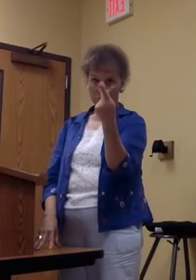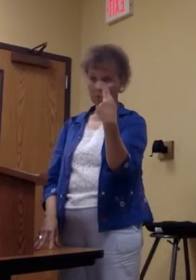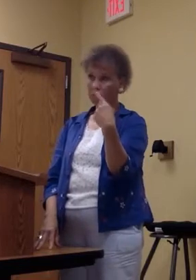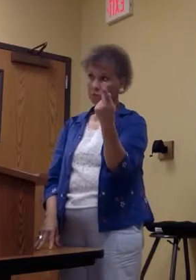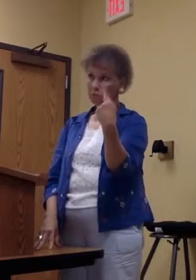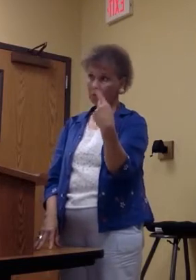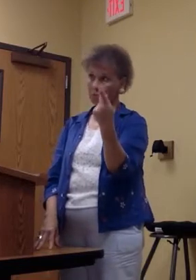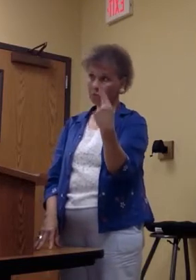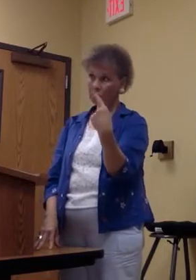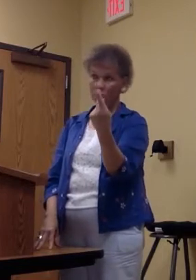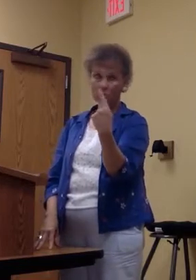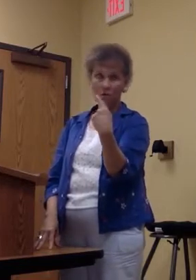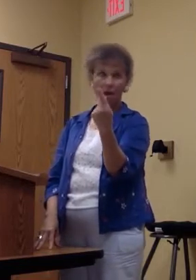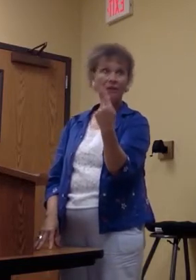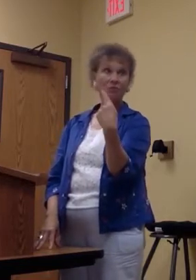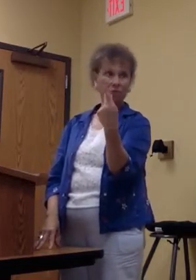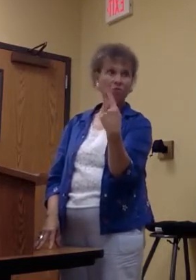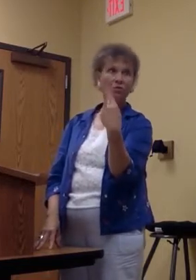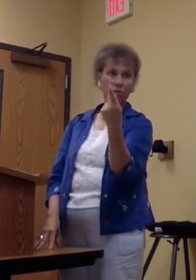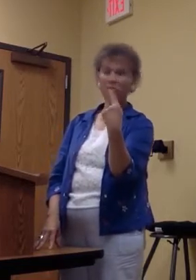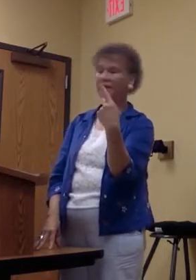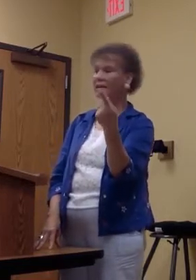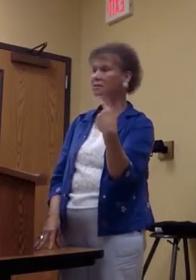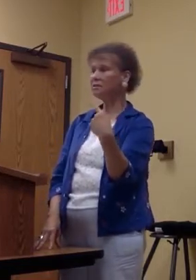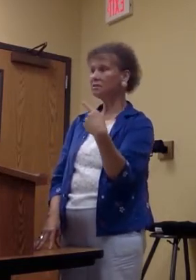Us two of us.